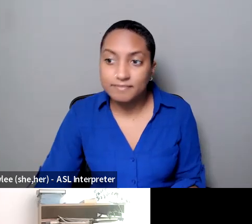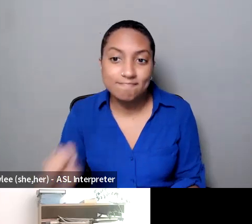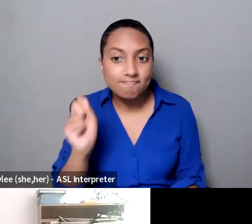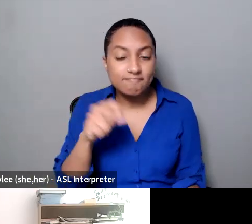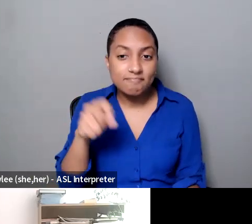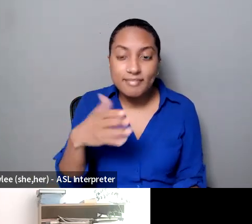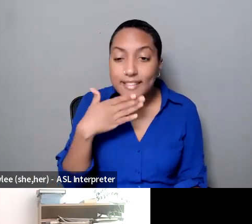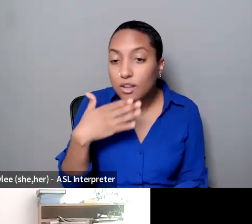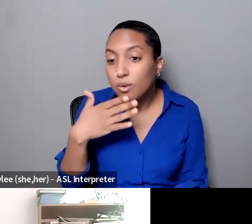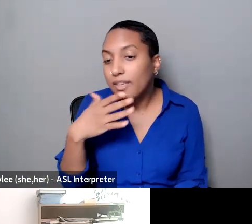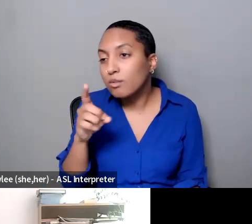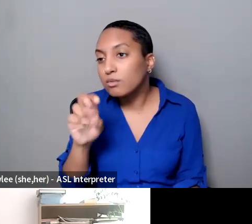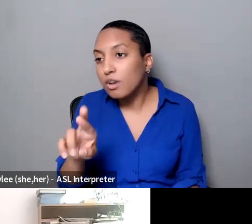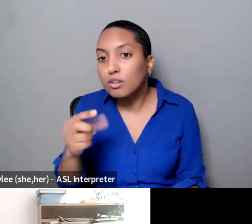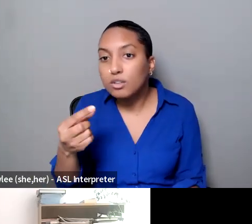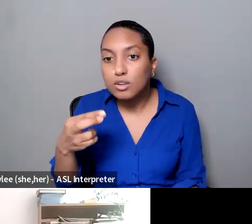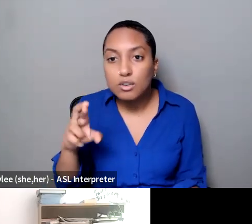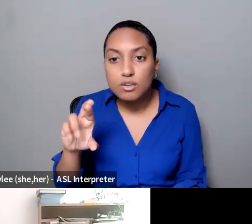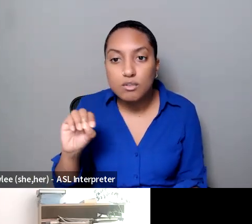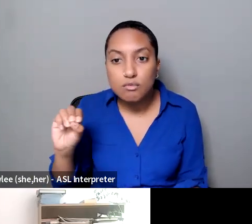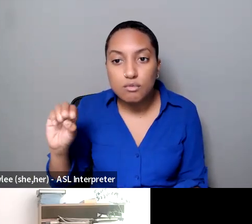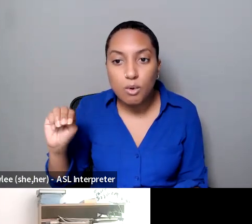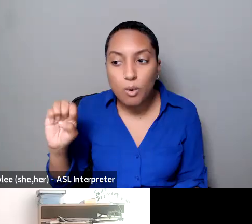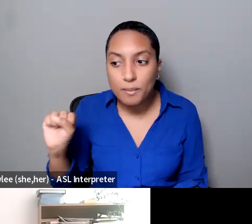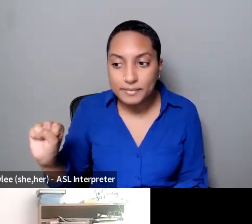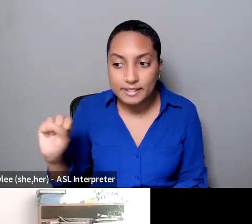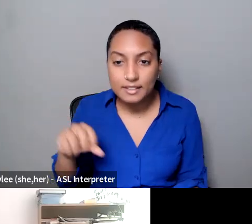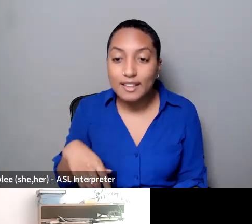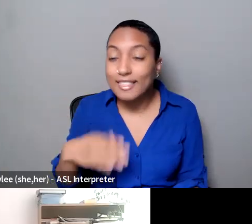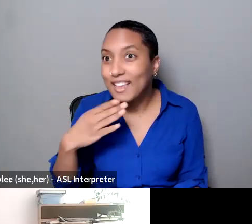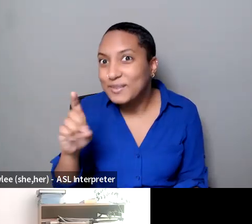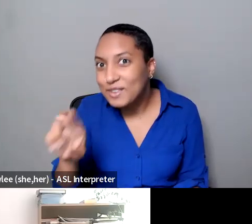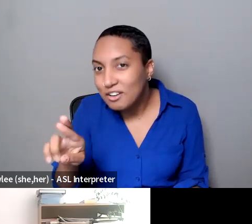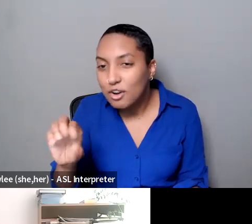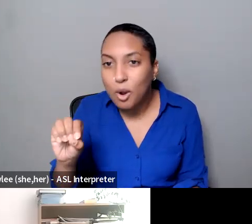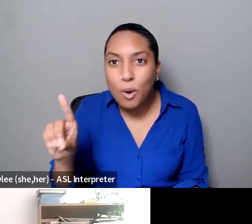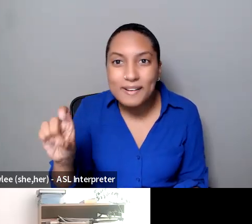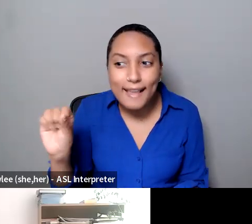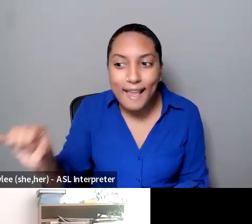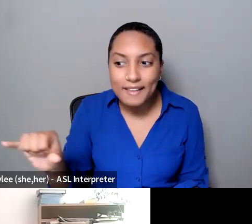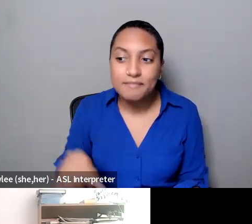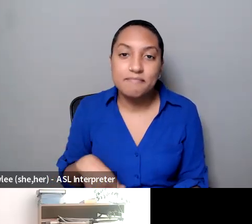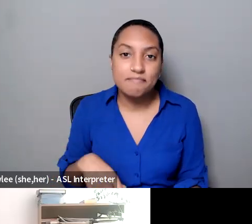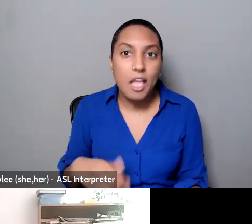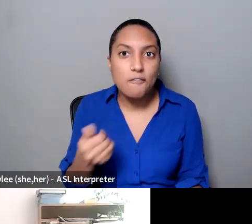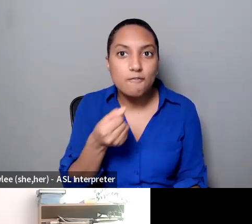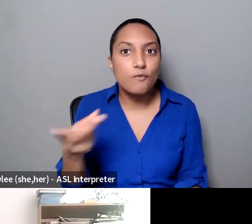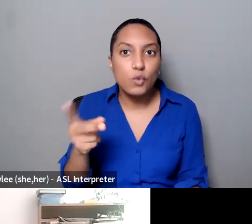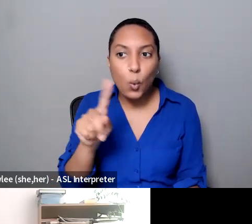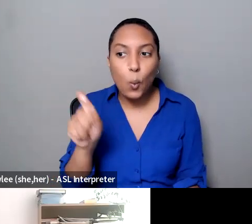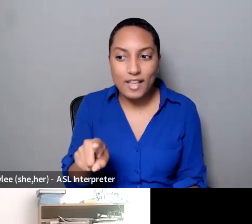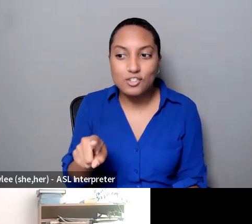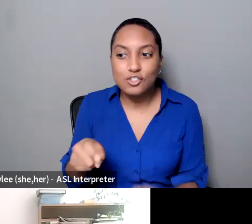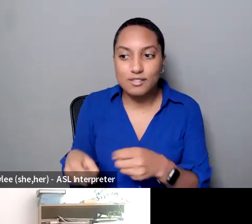Dr. Grooms, and thank you, Dr. O'Day. So we have a couple questions coming in, and I will kind